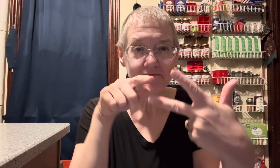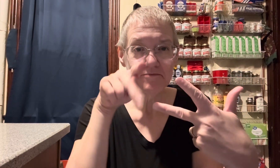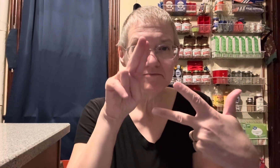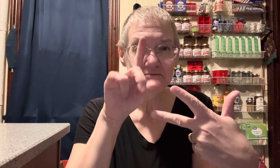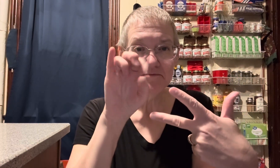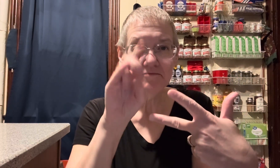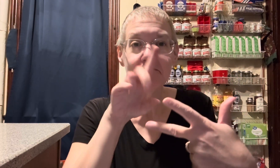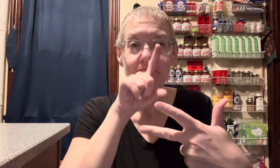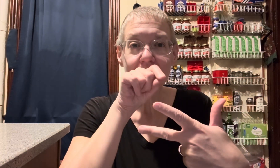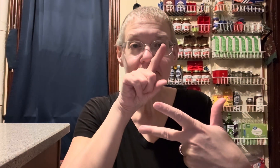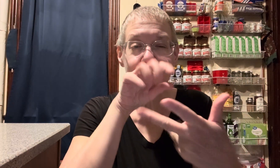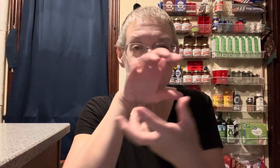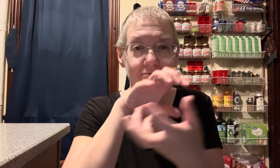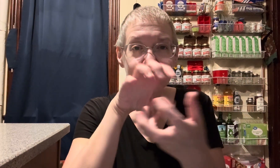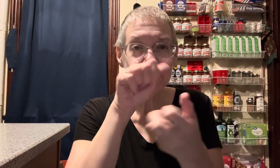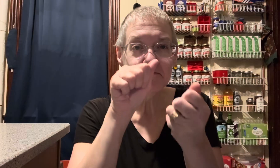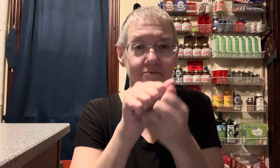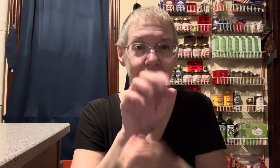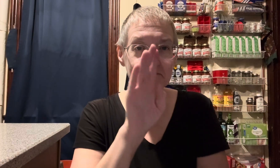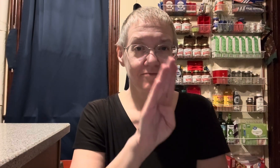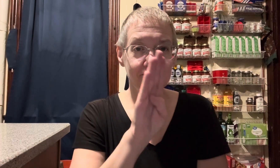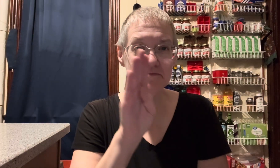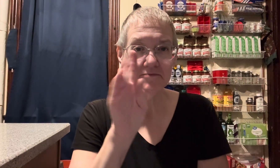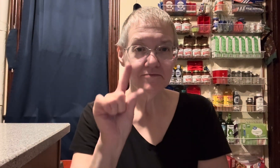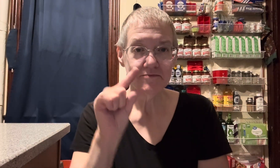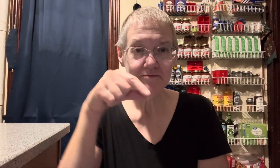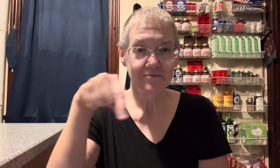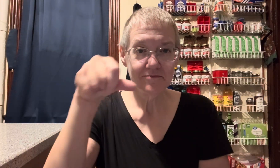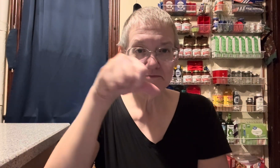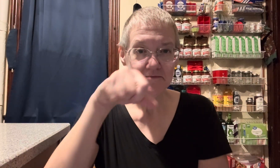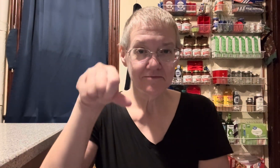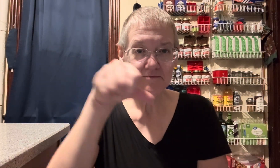ribs, pulled chicken. They're all mixed with barbecue sauce.